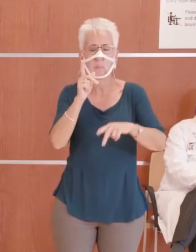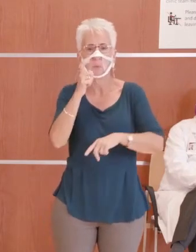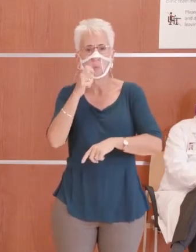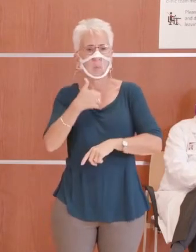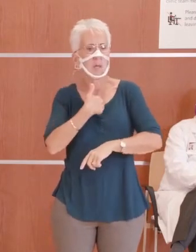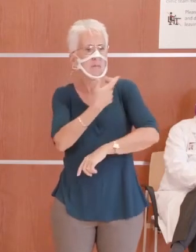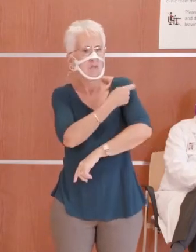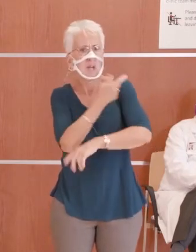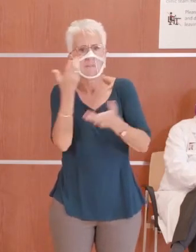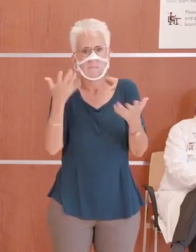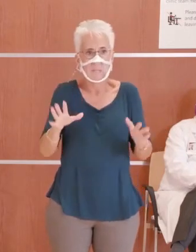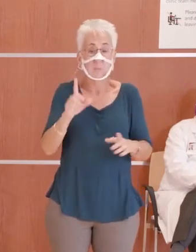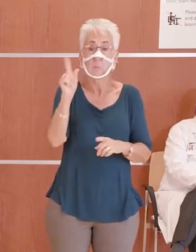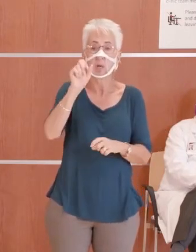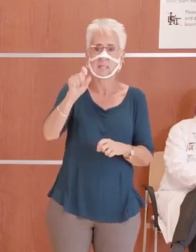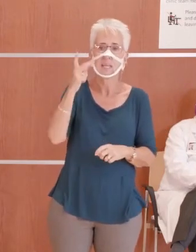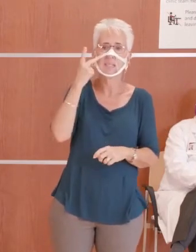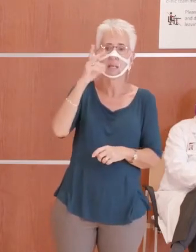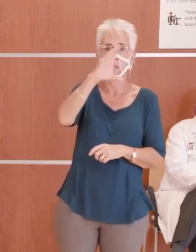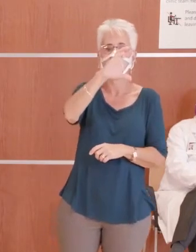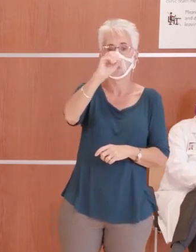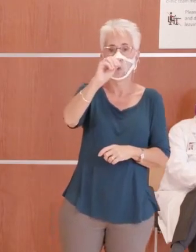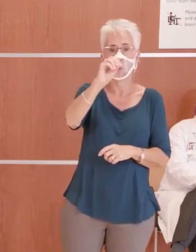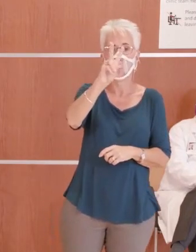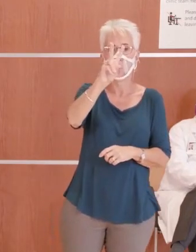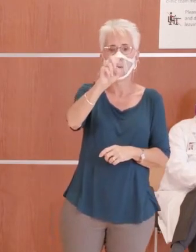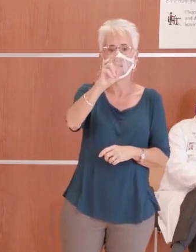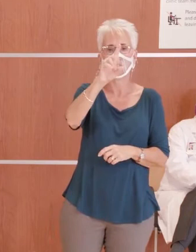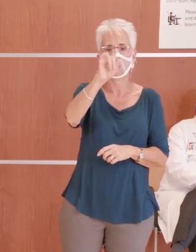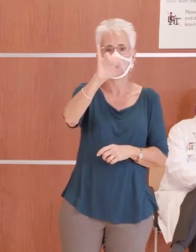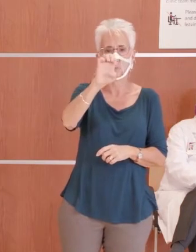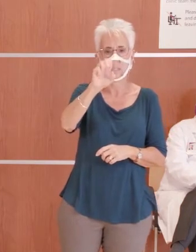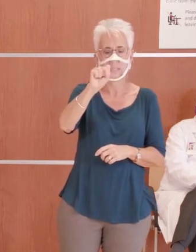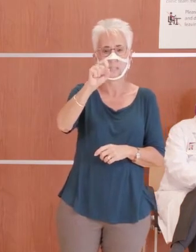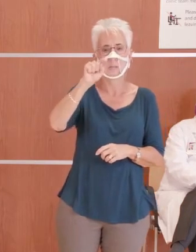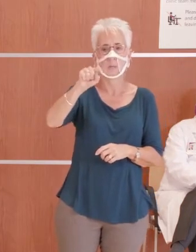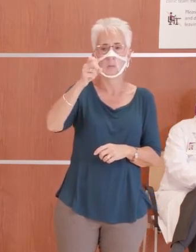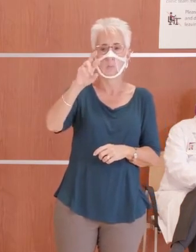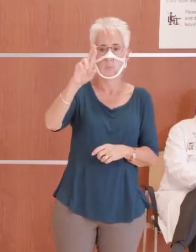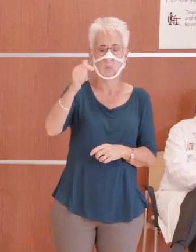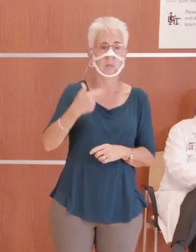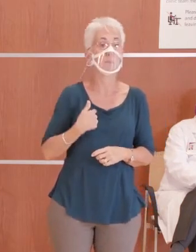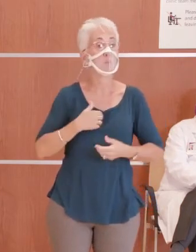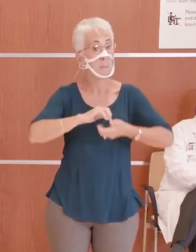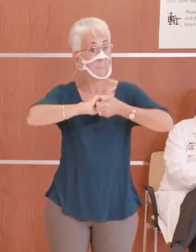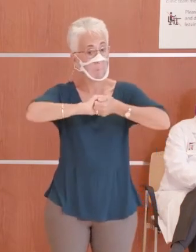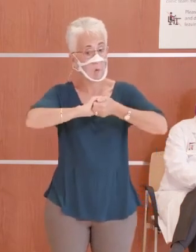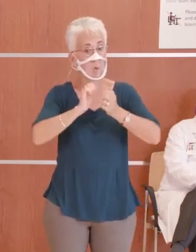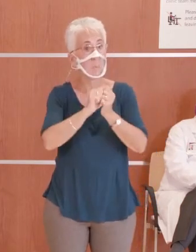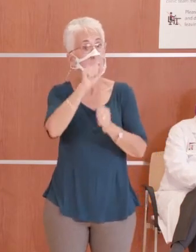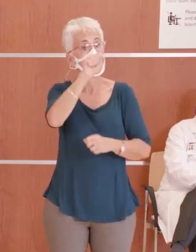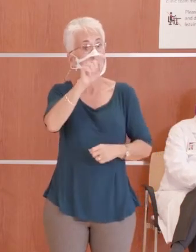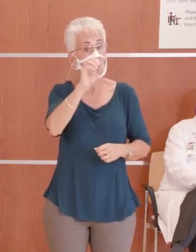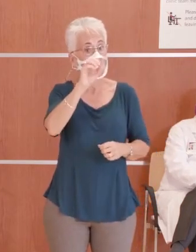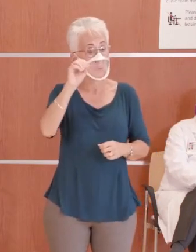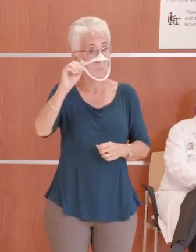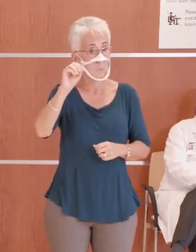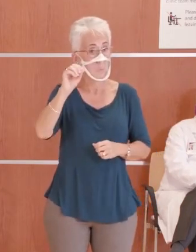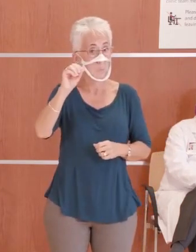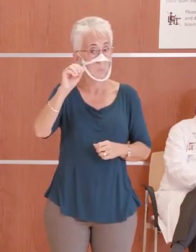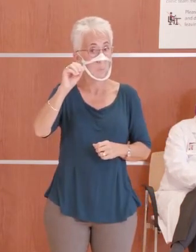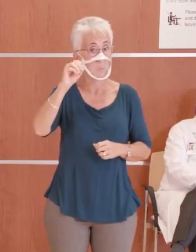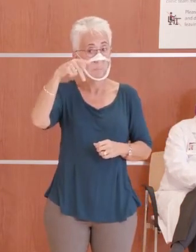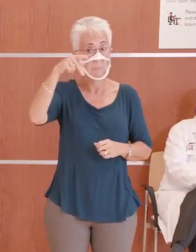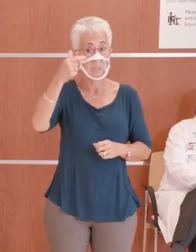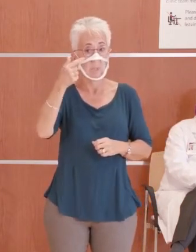these stories can be viewed at covictories.org. We are partnering with the Pittsburgh Zoo and PPG Aquarium to